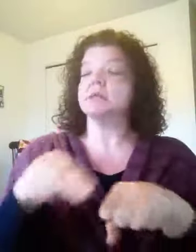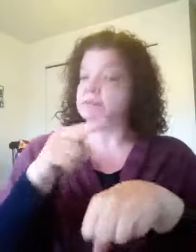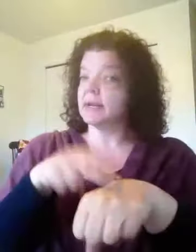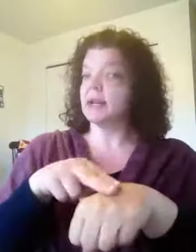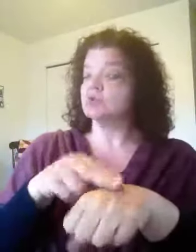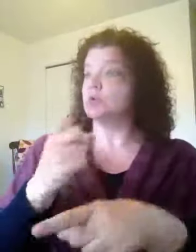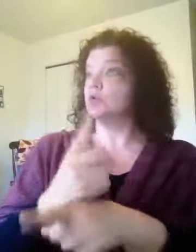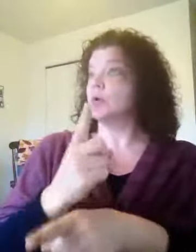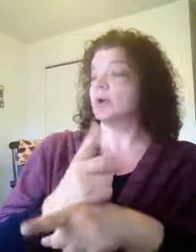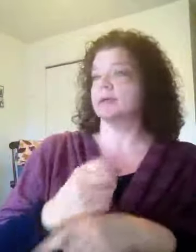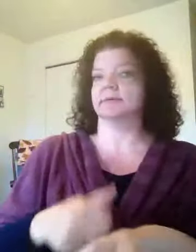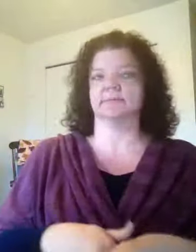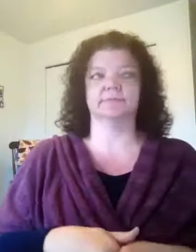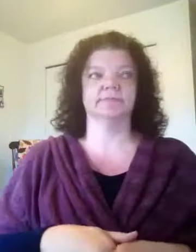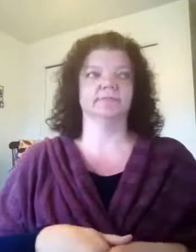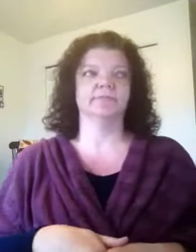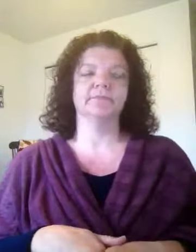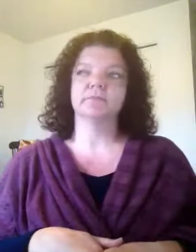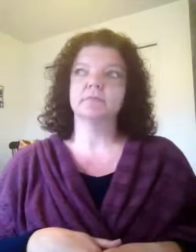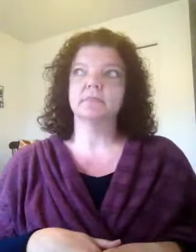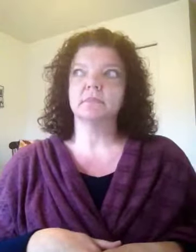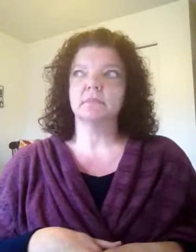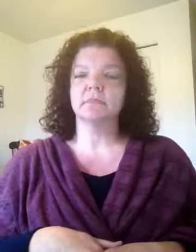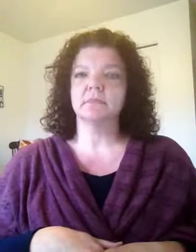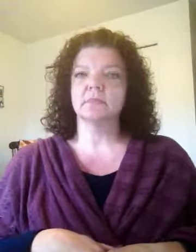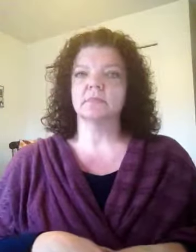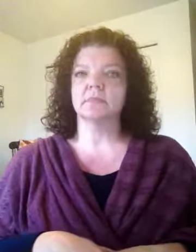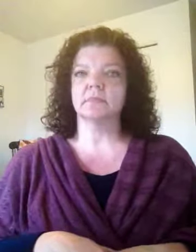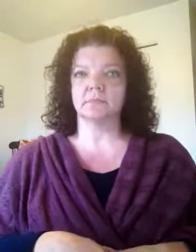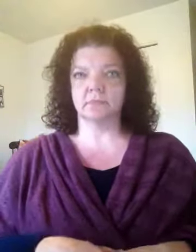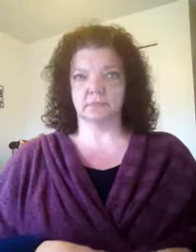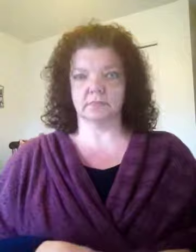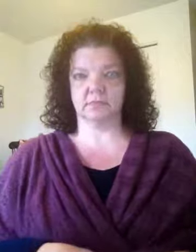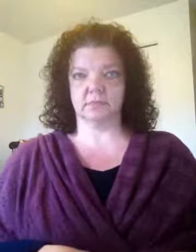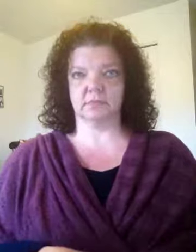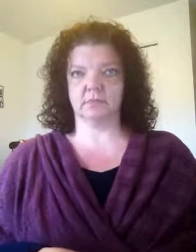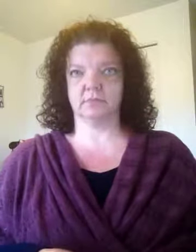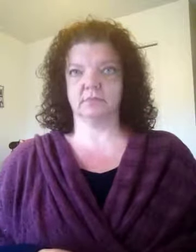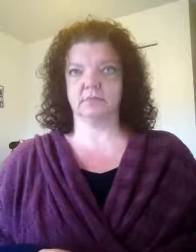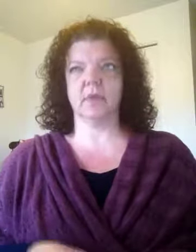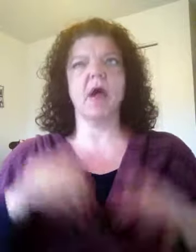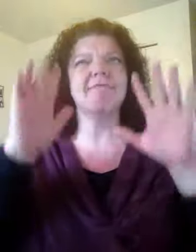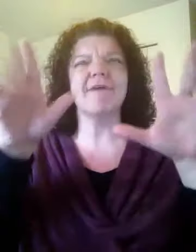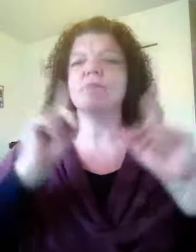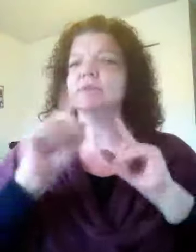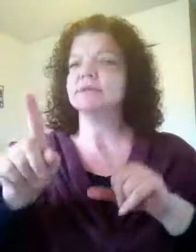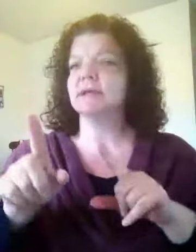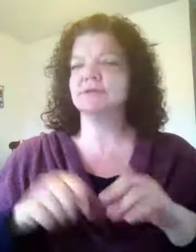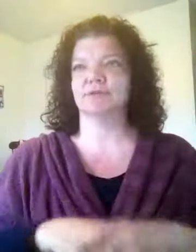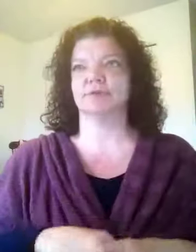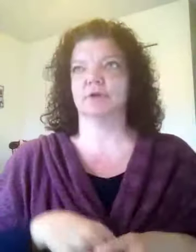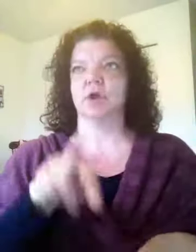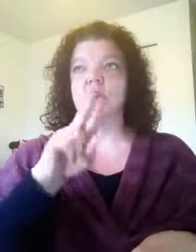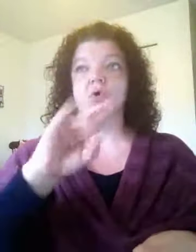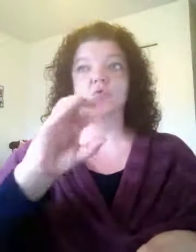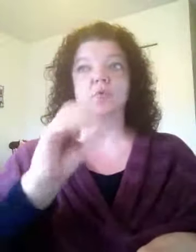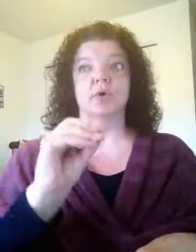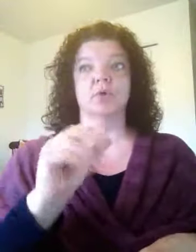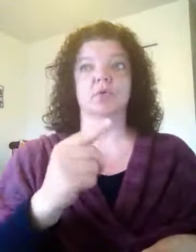Enchanted Rock? No. Before? Okay, good. All right. Fabulous answer. Rio Grande, remember, is the river that runs from El Paso all the way